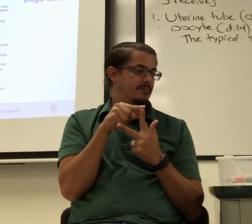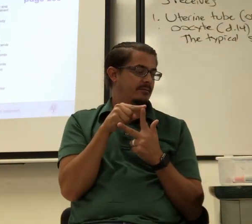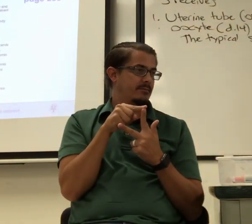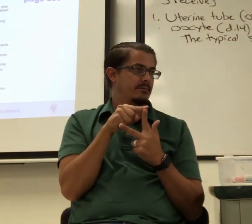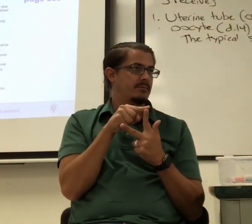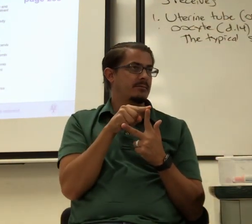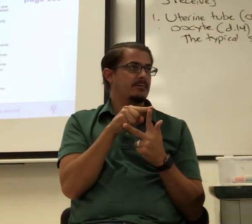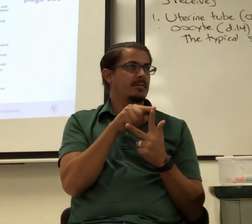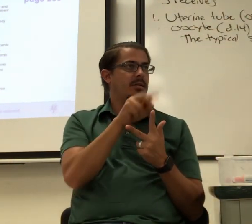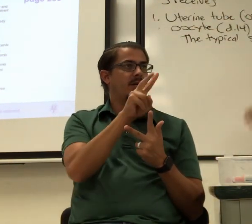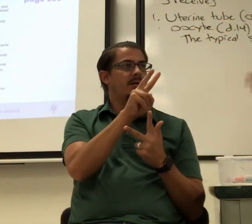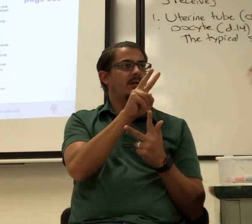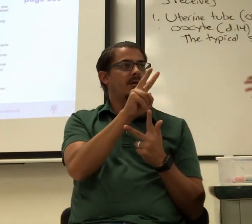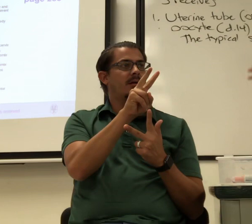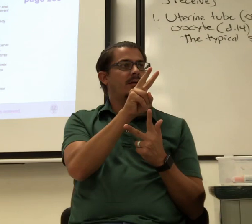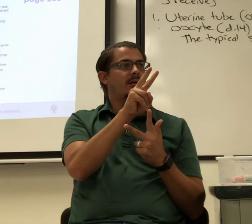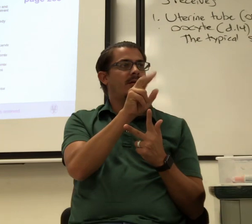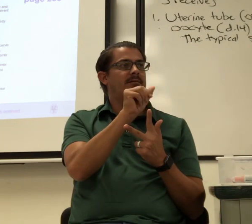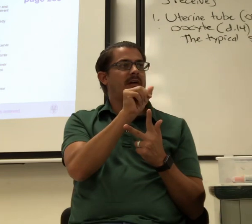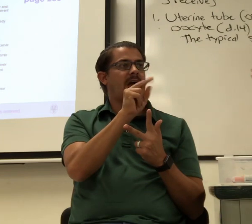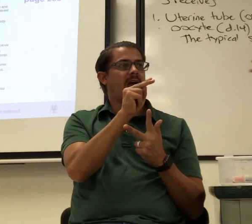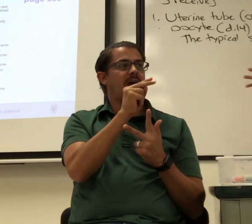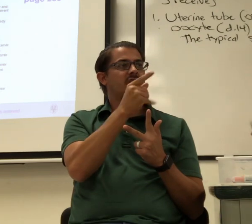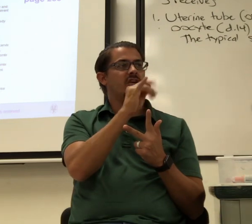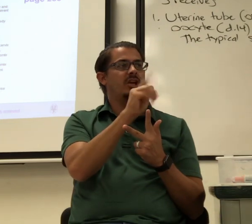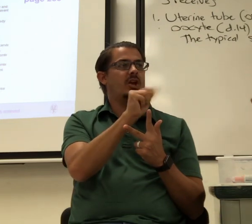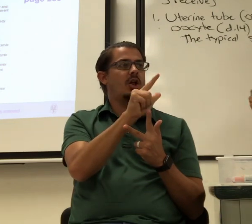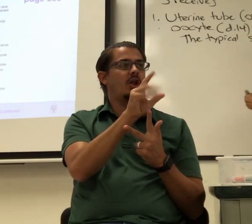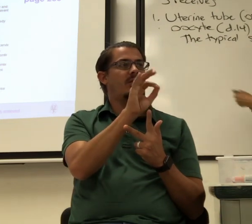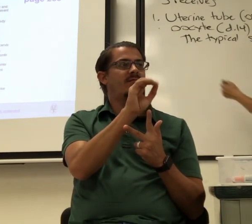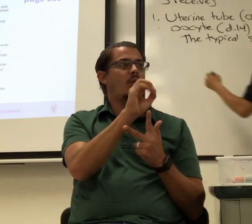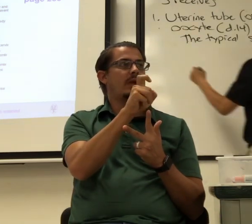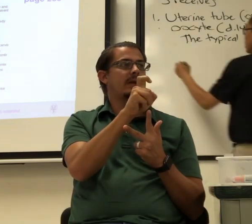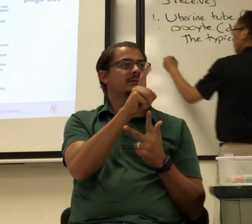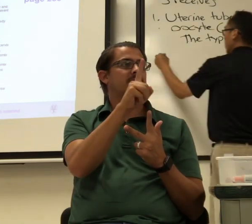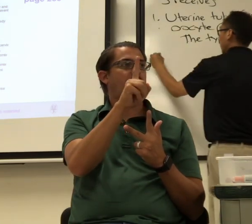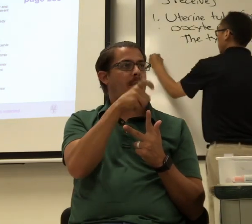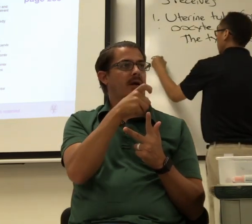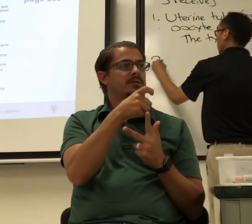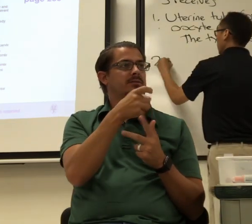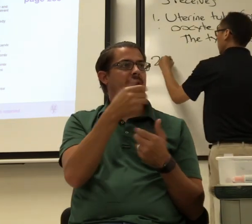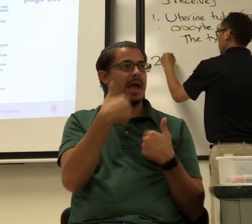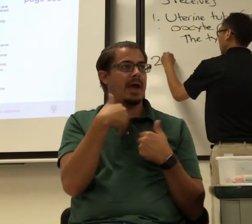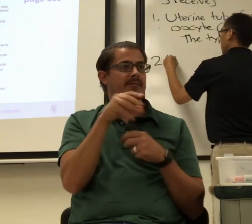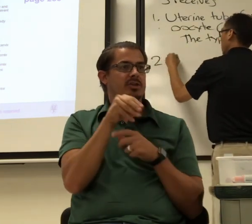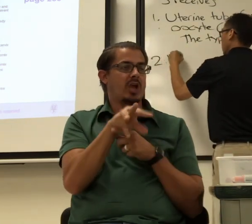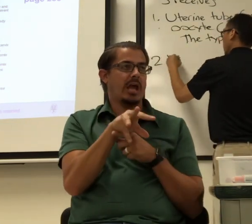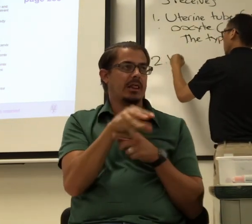the vaginal fornix must receive the ejaculate.